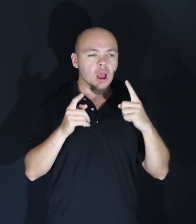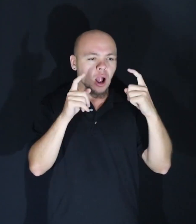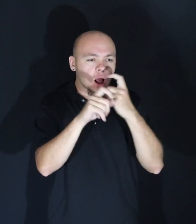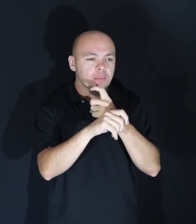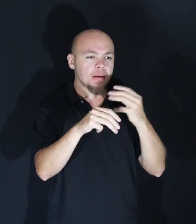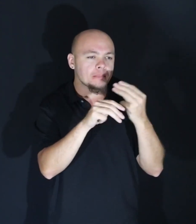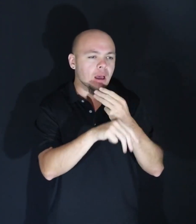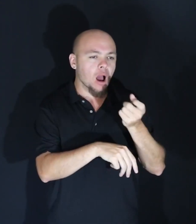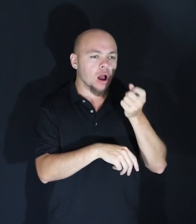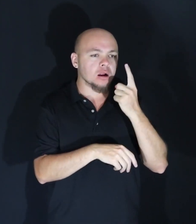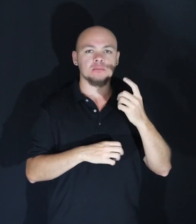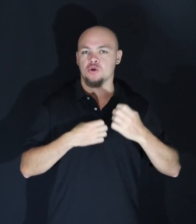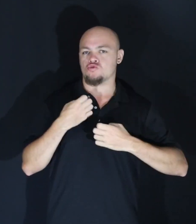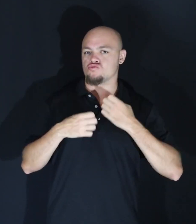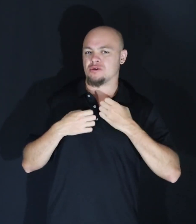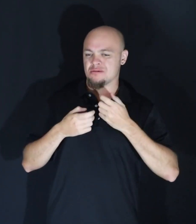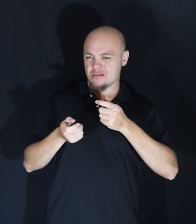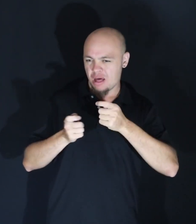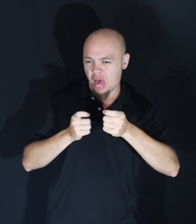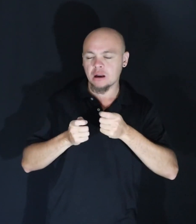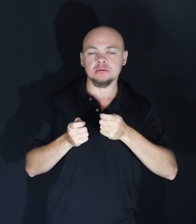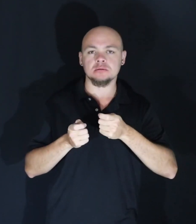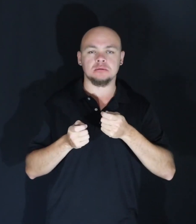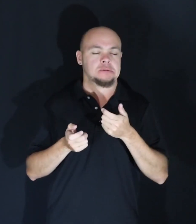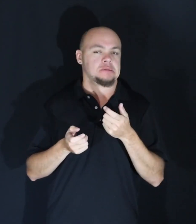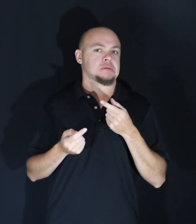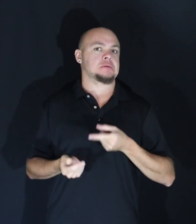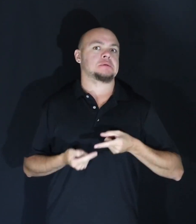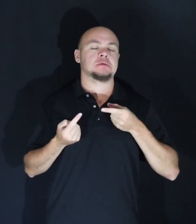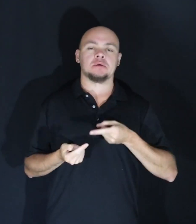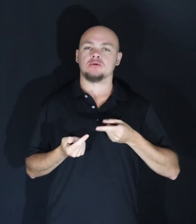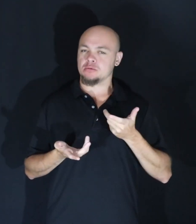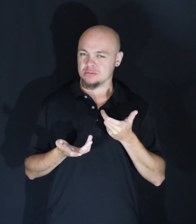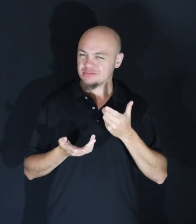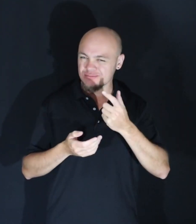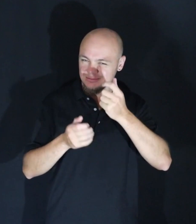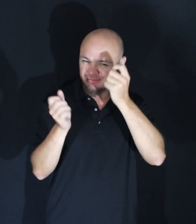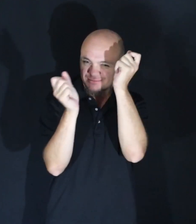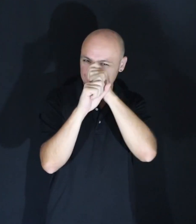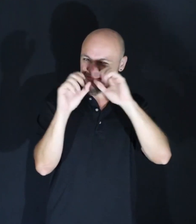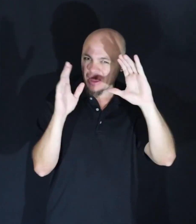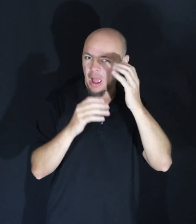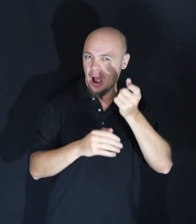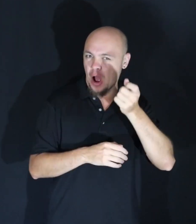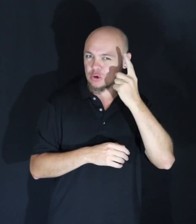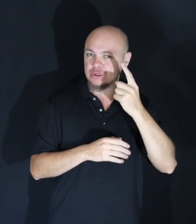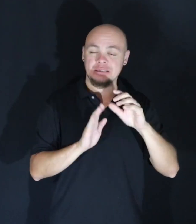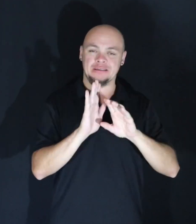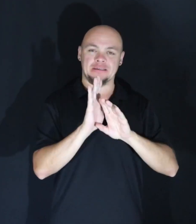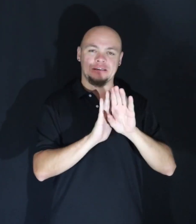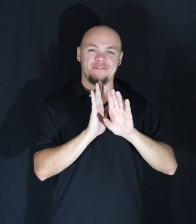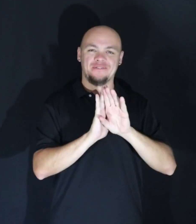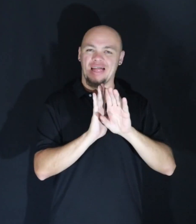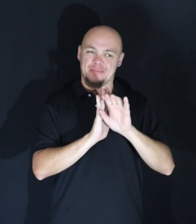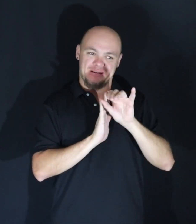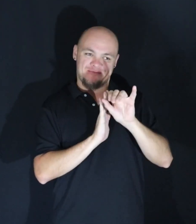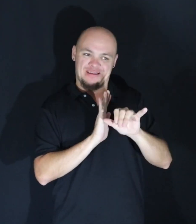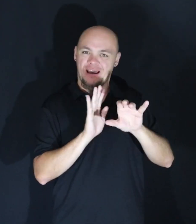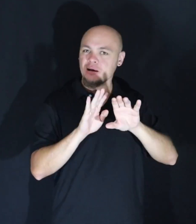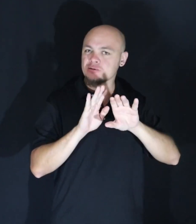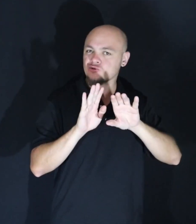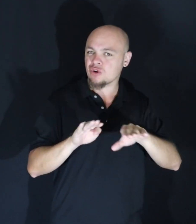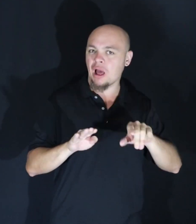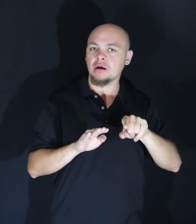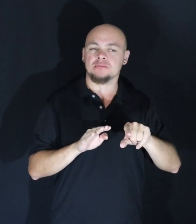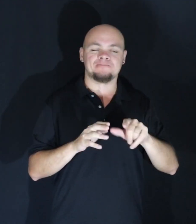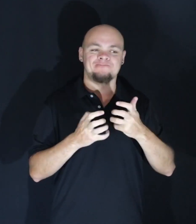with emotion like you'd expect from a 3-year-old. You get the picture. The development of twice exceptional children is out